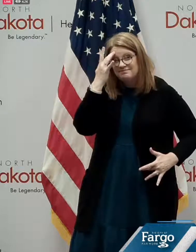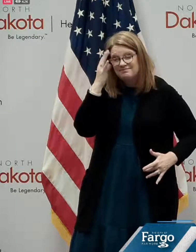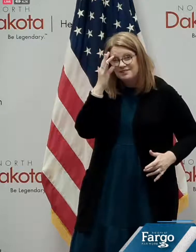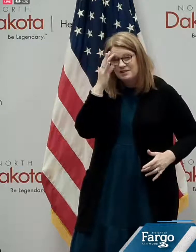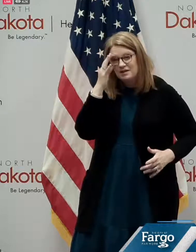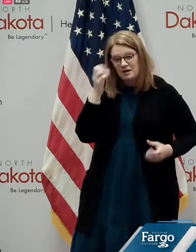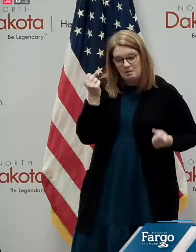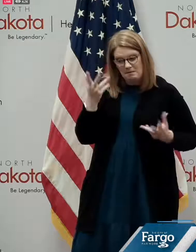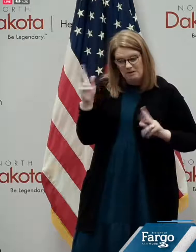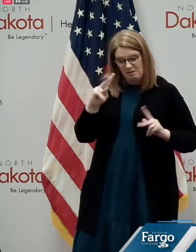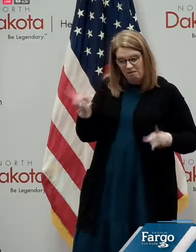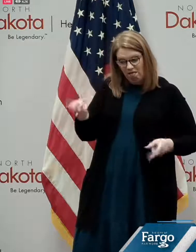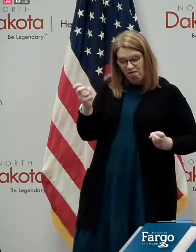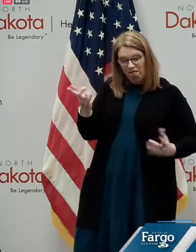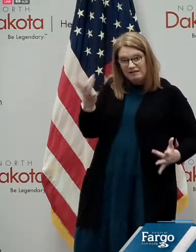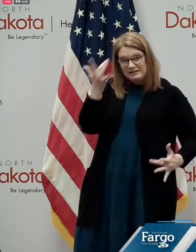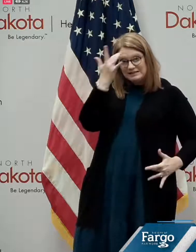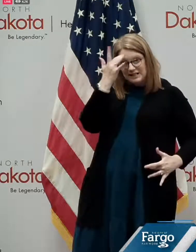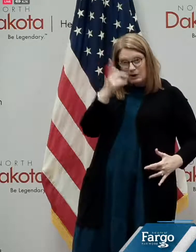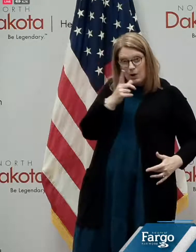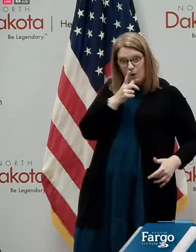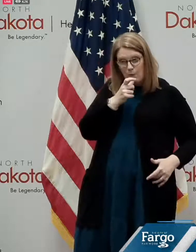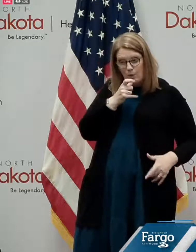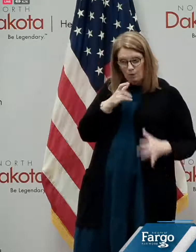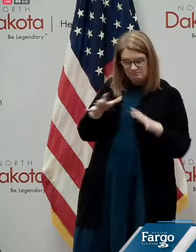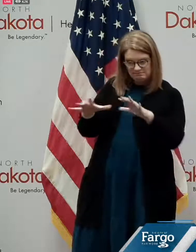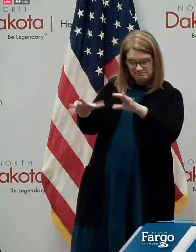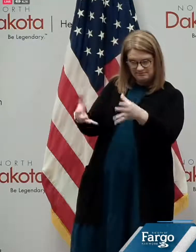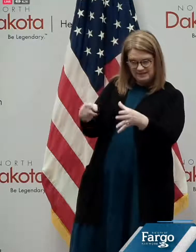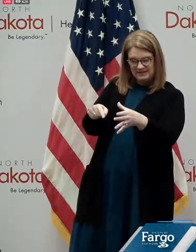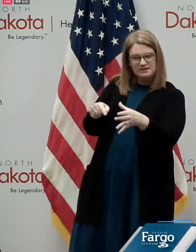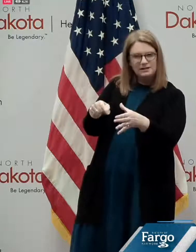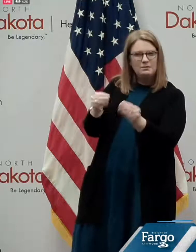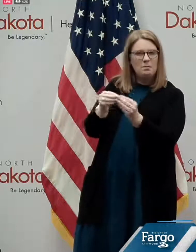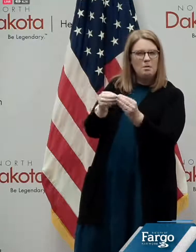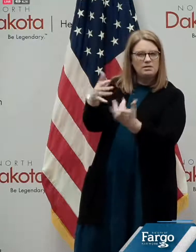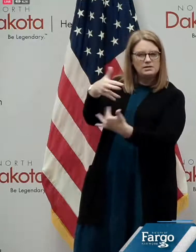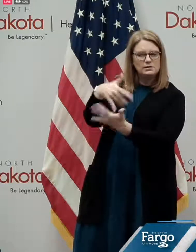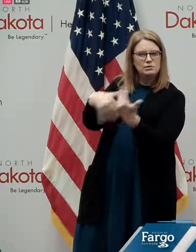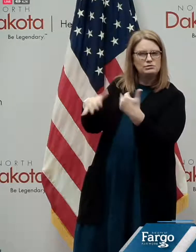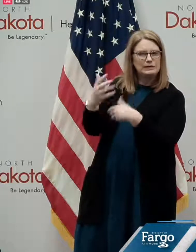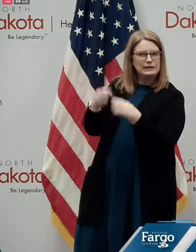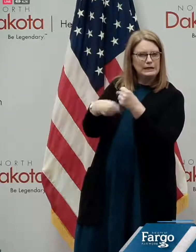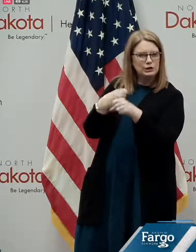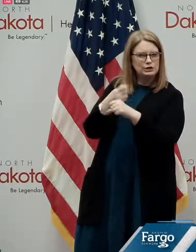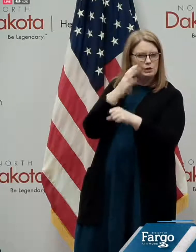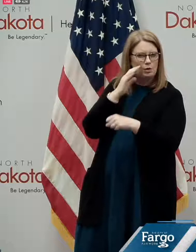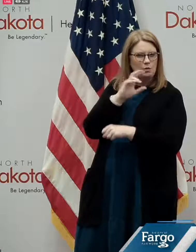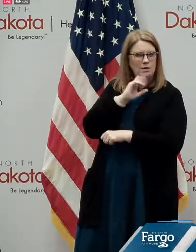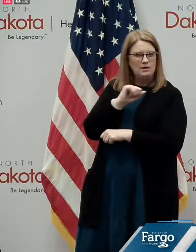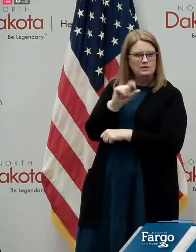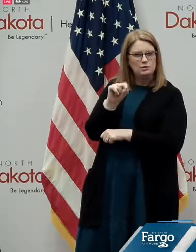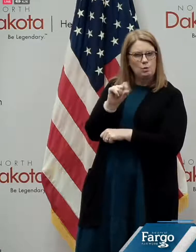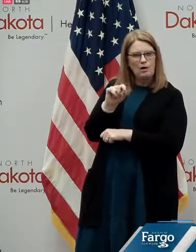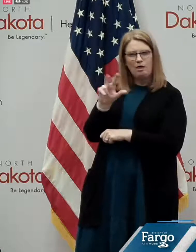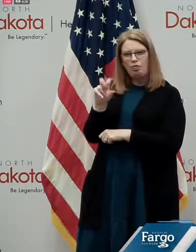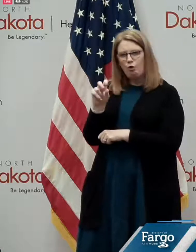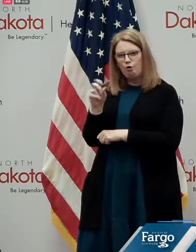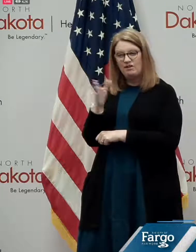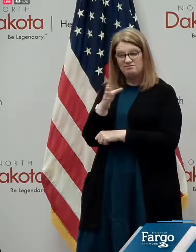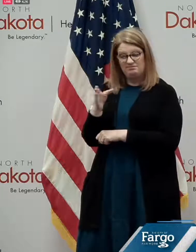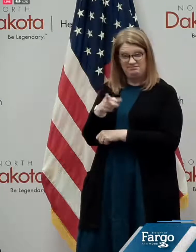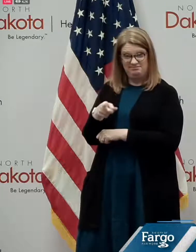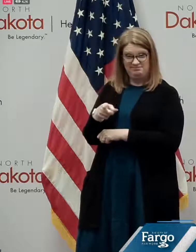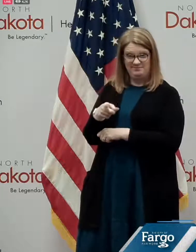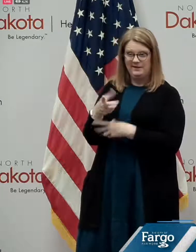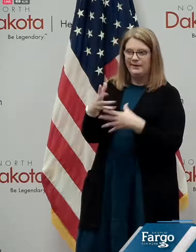getting COVID-19 are in what I might call more of the socializing years, the 20s and 30s. But this is happening whether